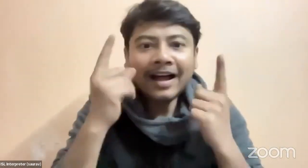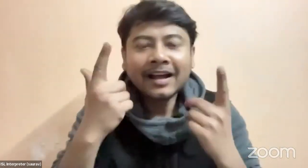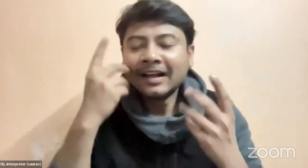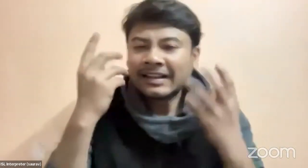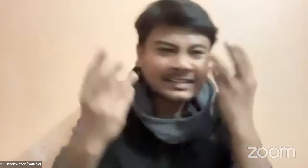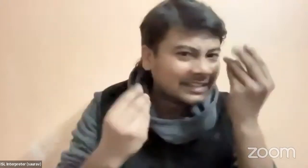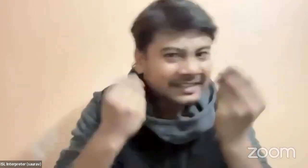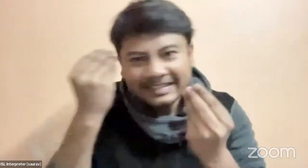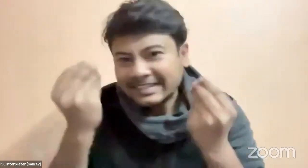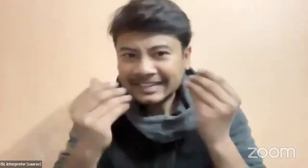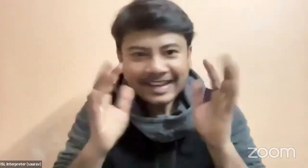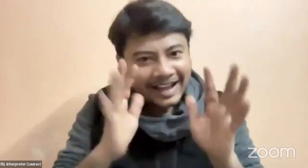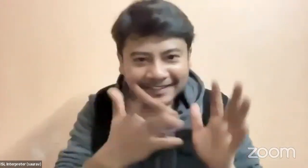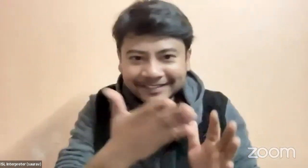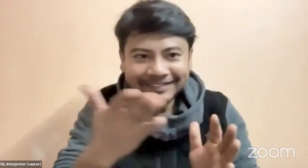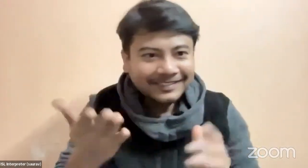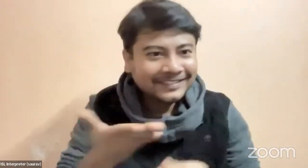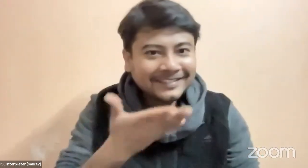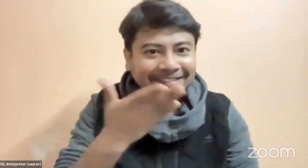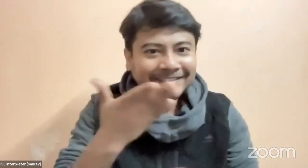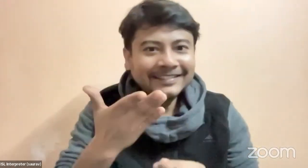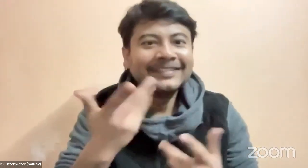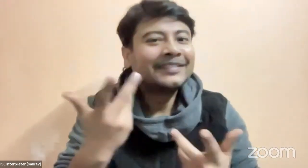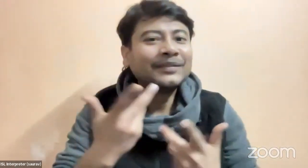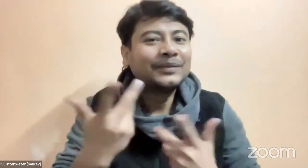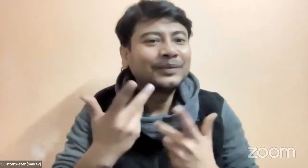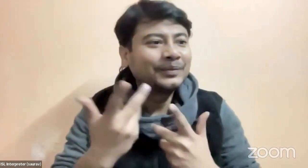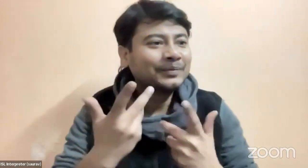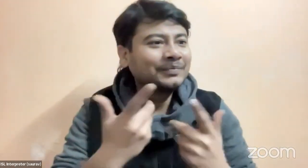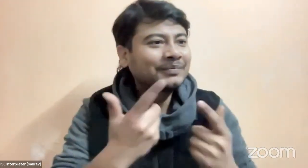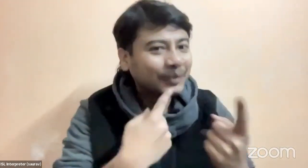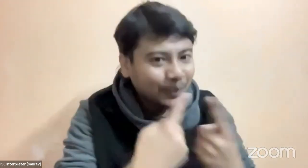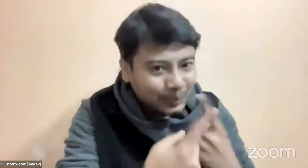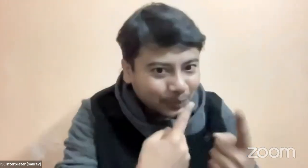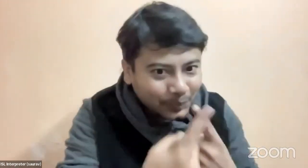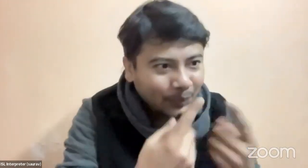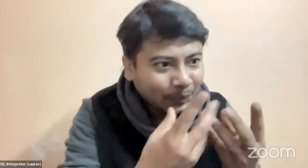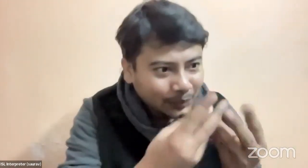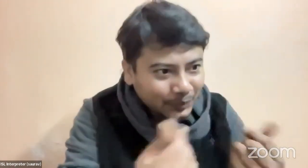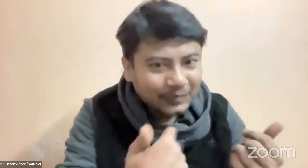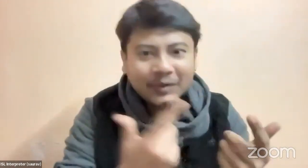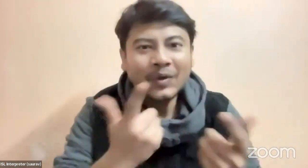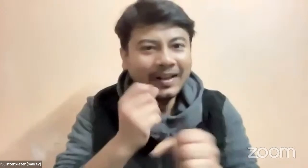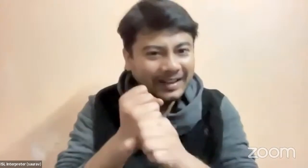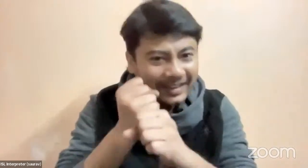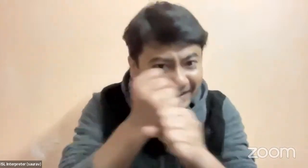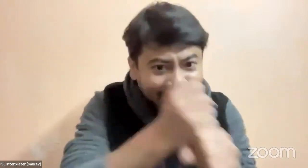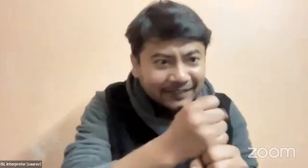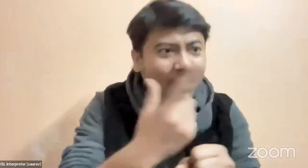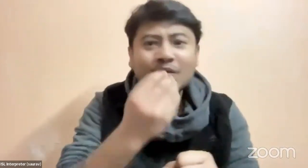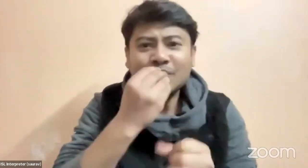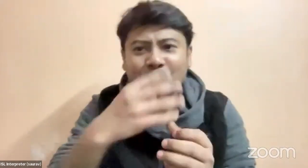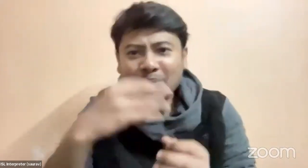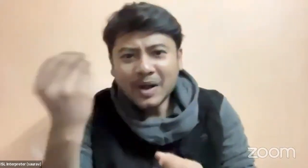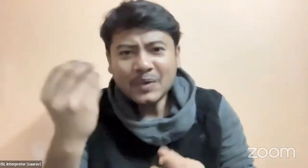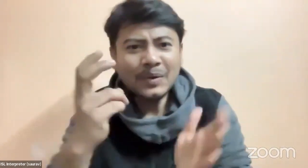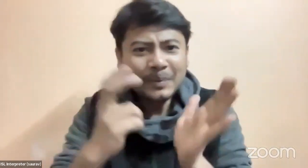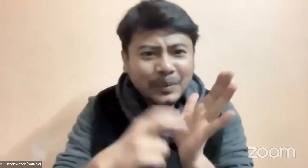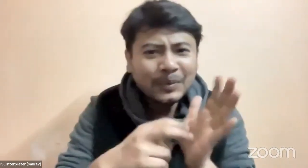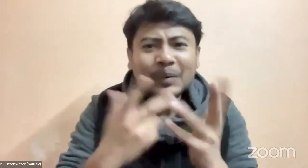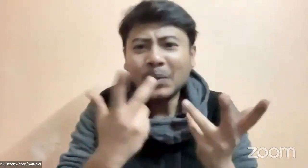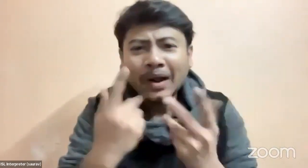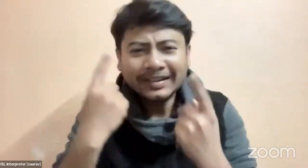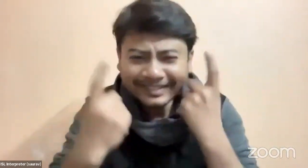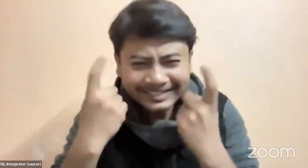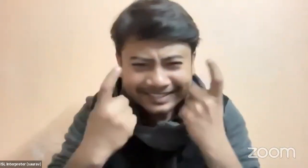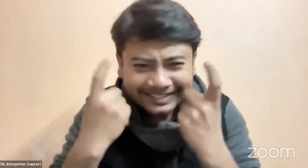Should I talk? Should I pacify? Should I give her a gift? Different things are being planned. So Krishna is also